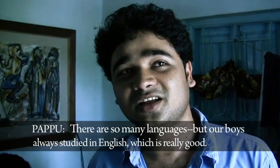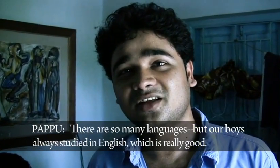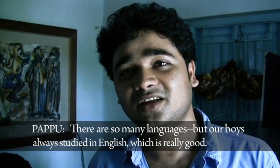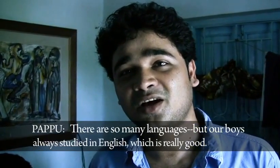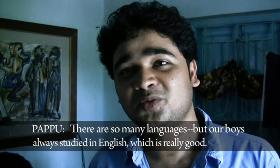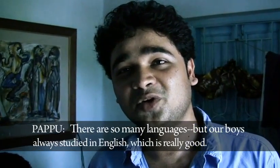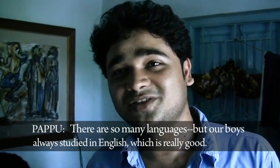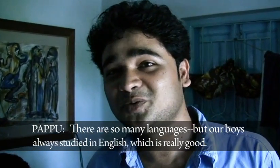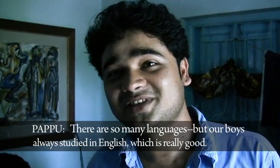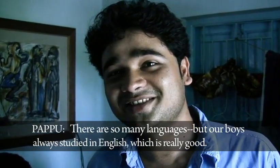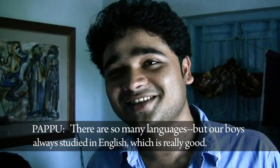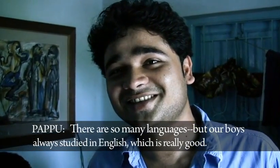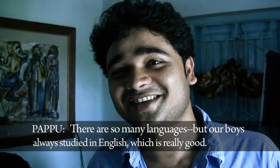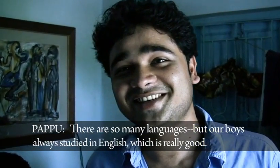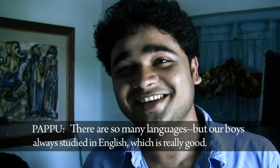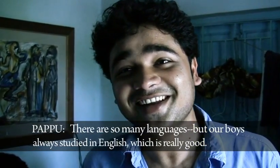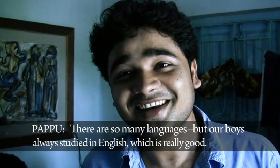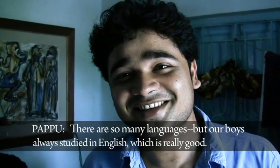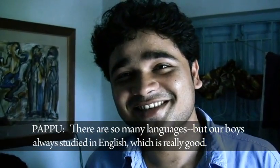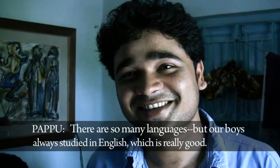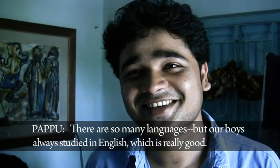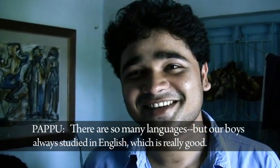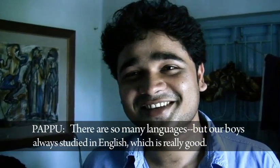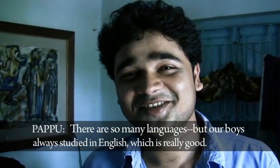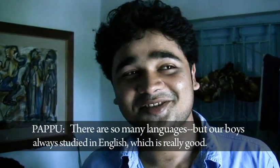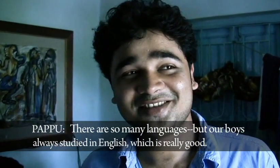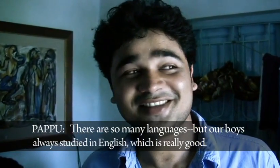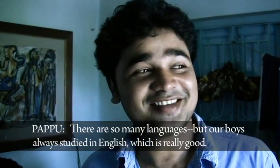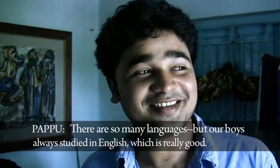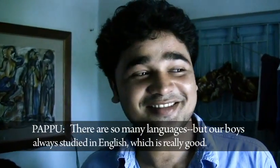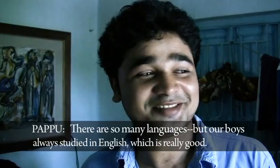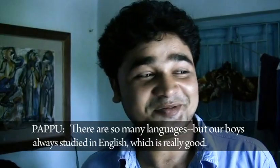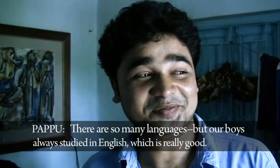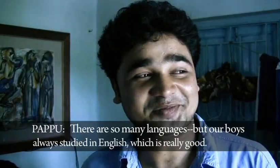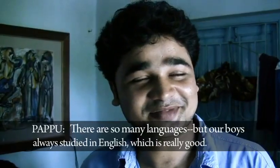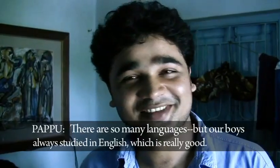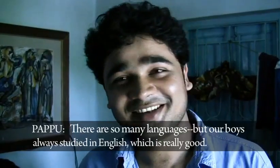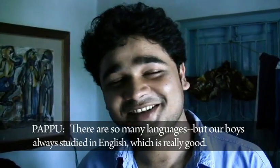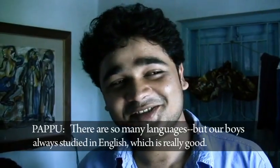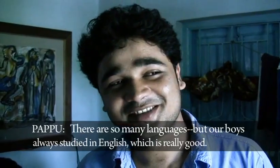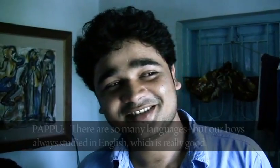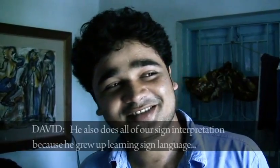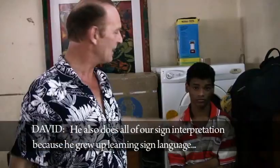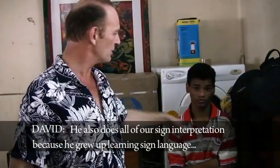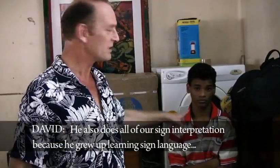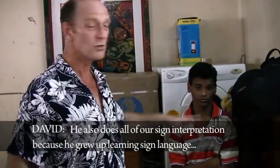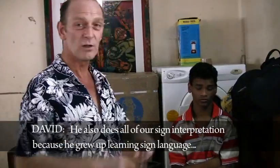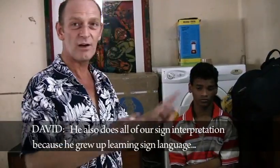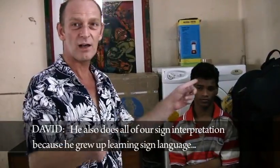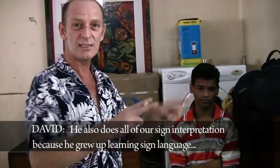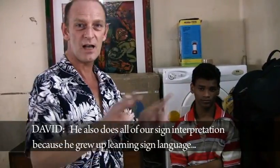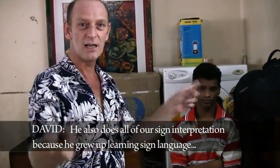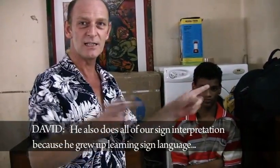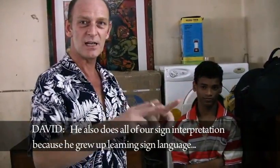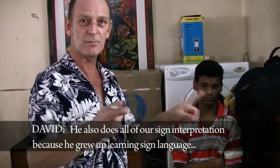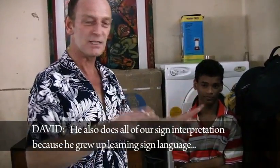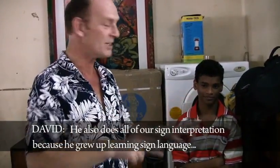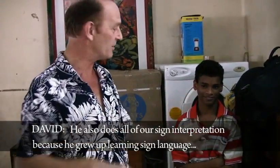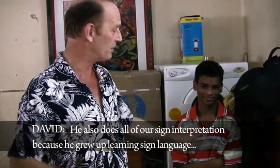Our boys always studying English, which is really good. He also does all of our sign interpretation because he